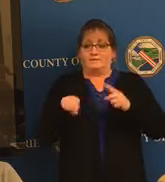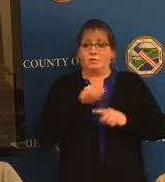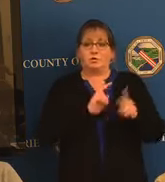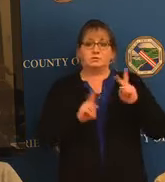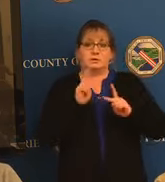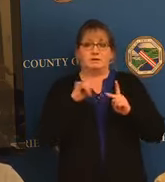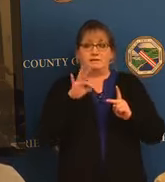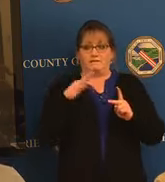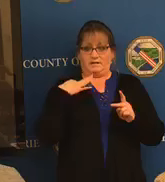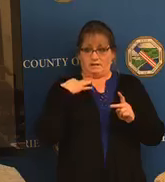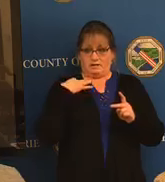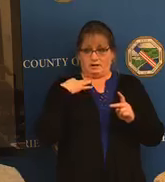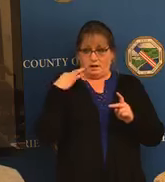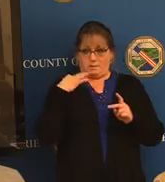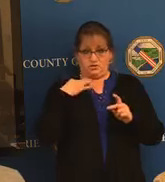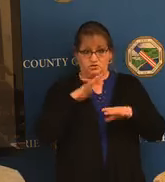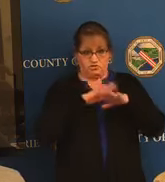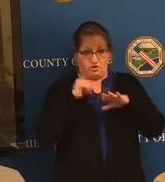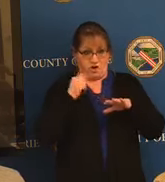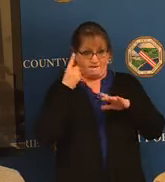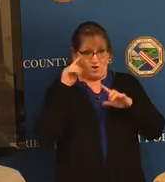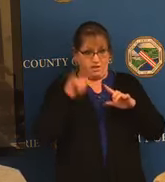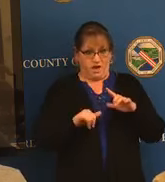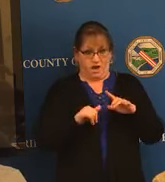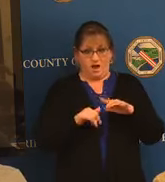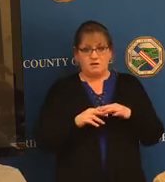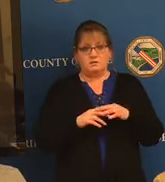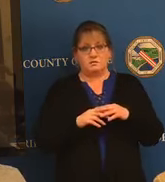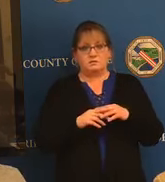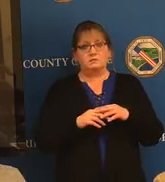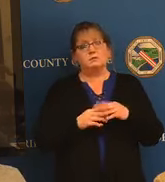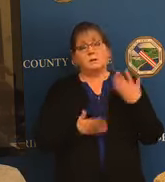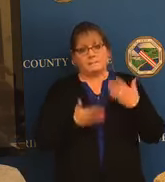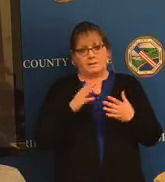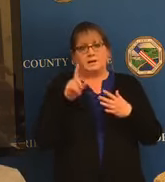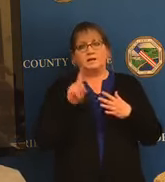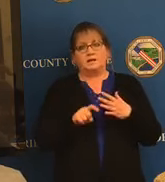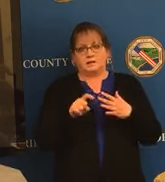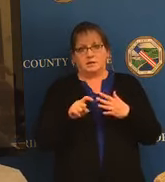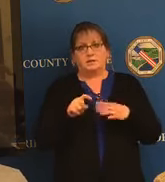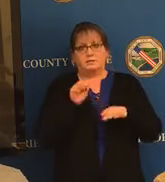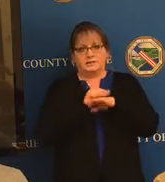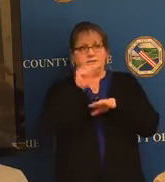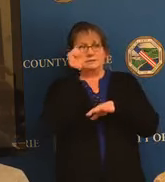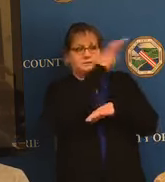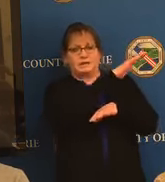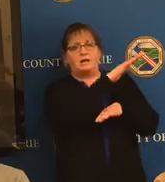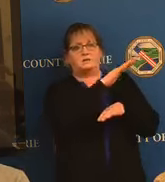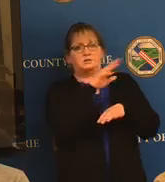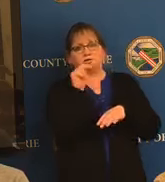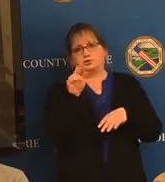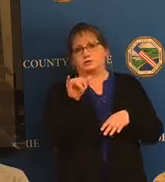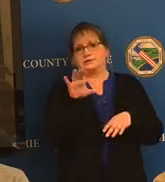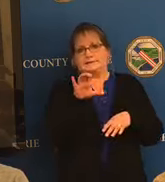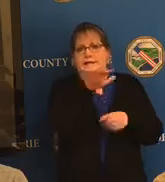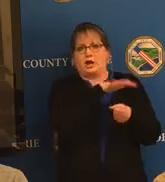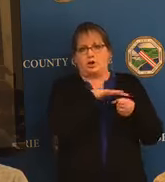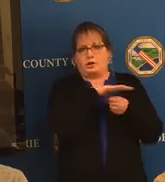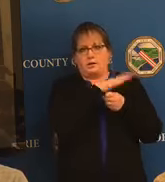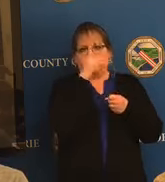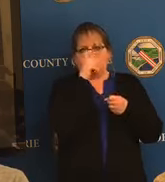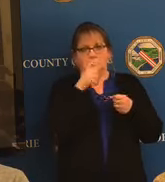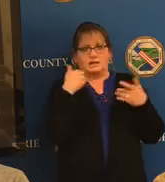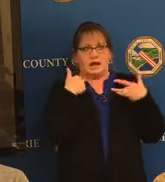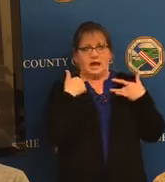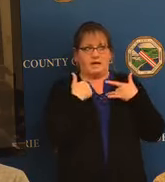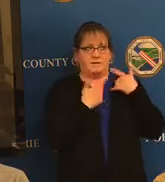they're called up after their applications, they may be deployed to the downstate area because that's where they have